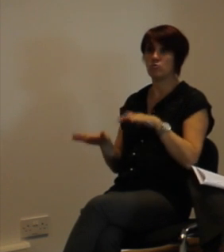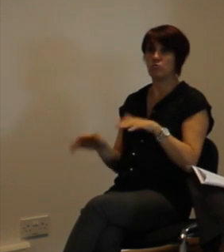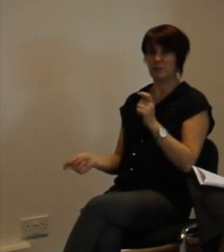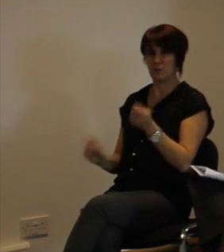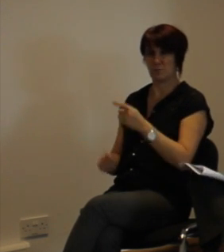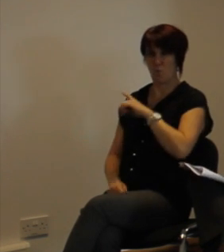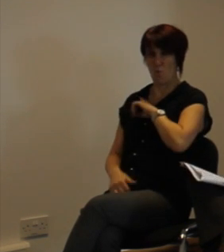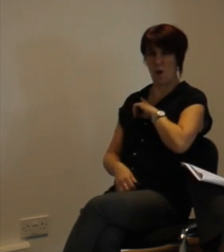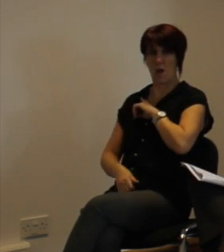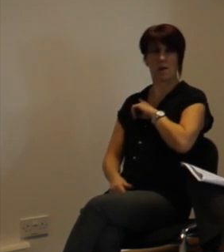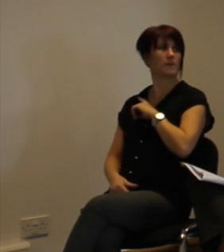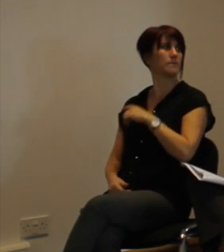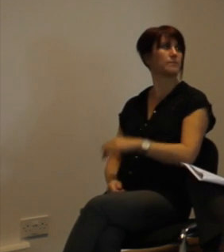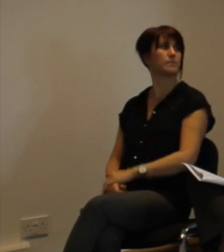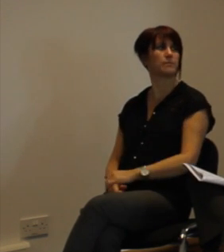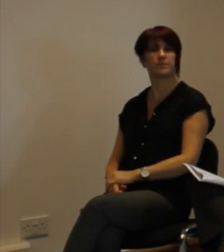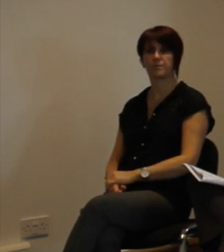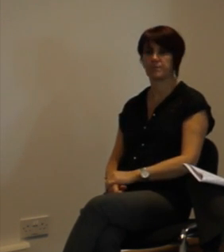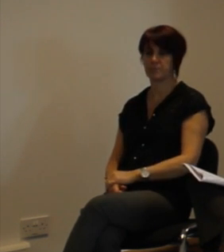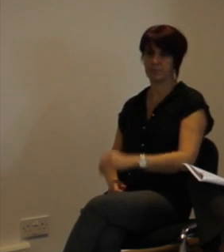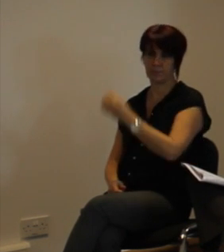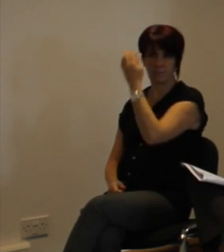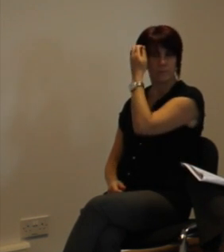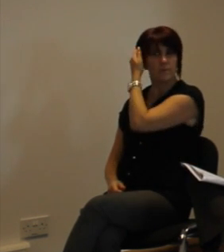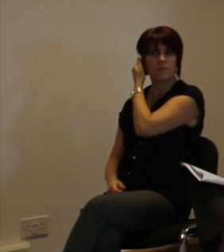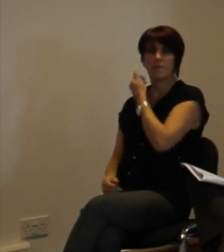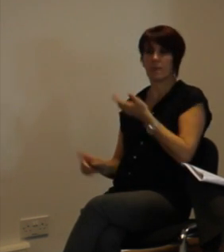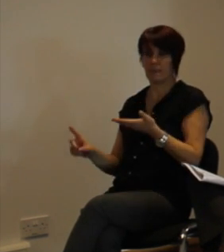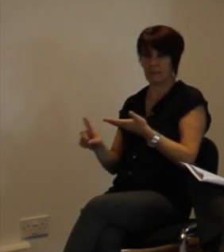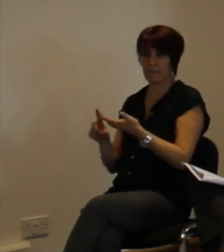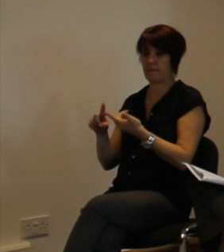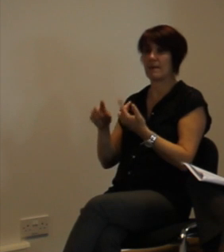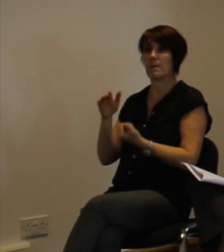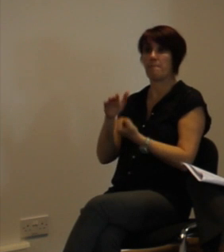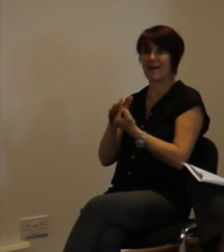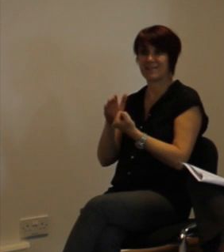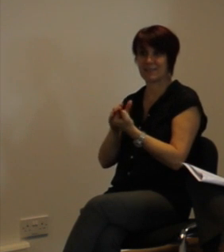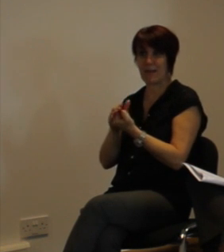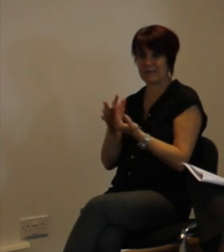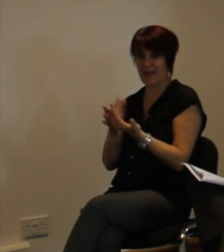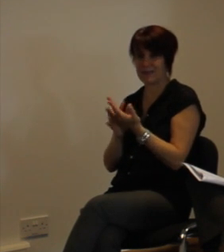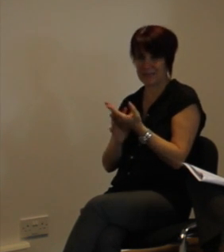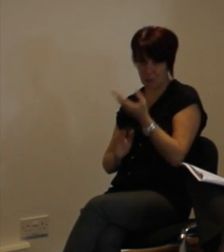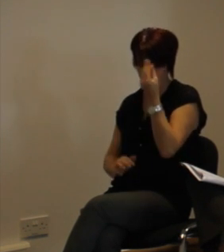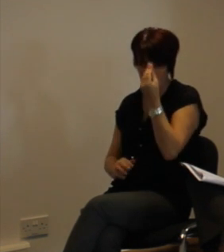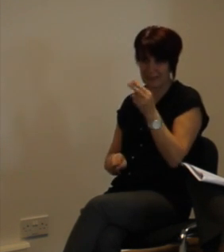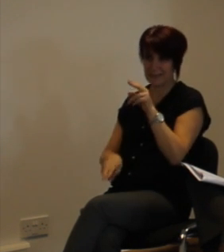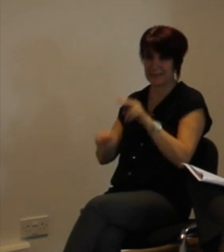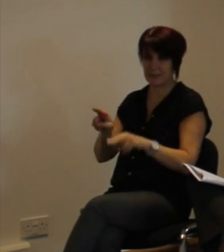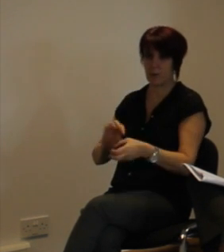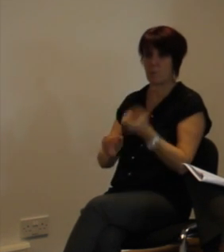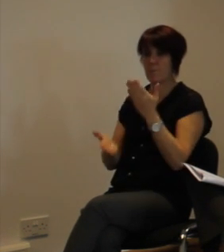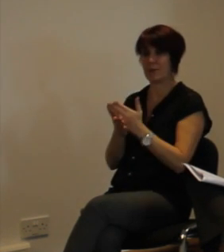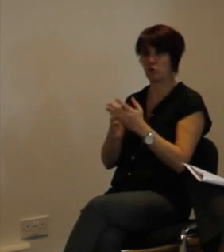Well, you have some reasons here for their application. The purpose of them: to maximise access to learning and assessment, ensure quality is